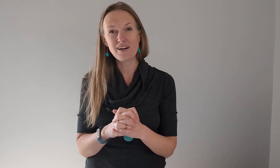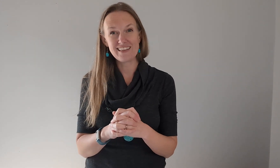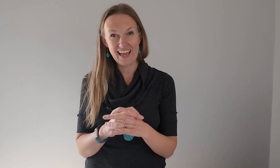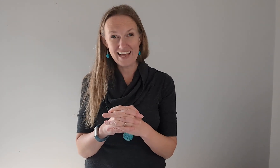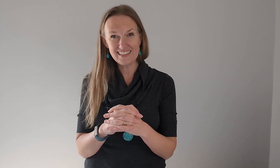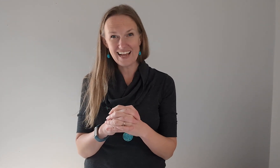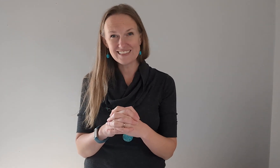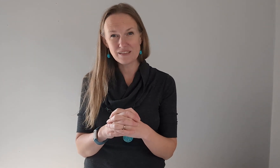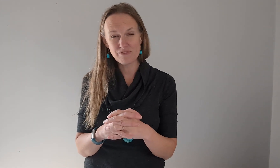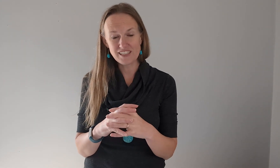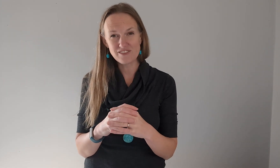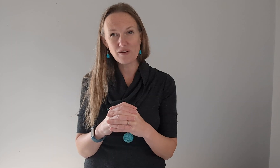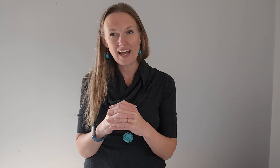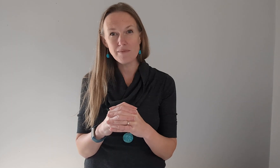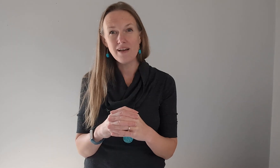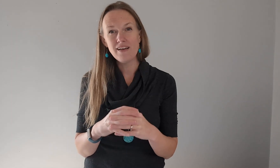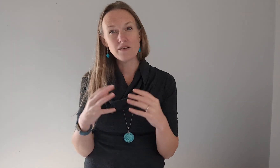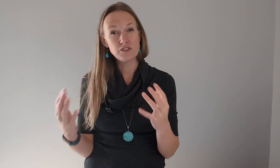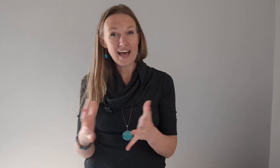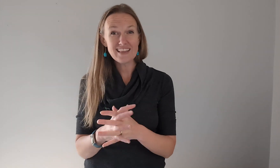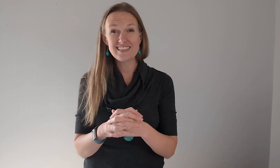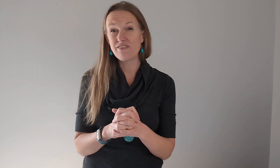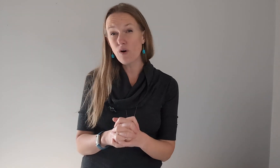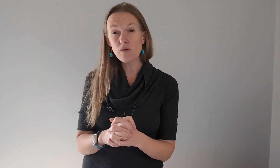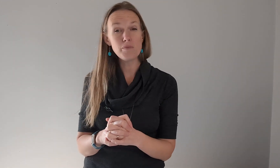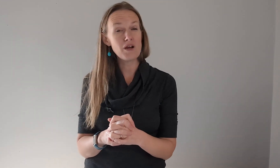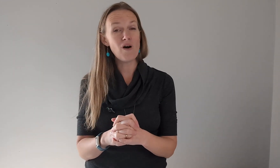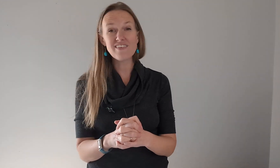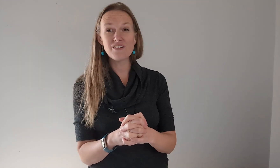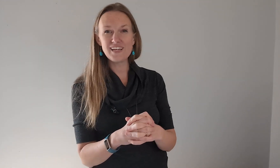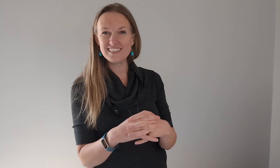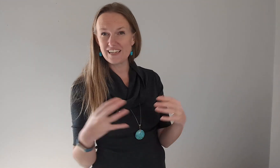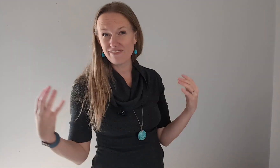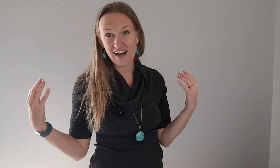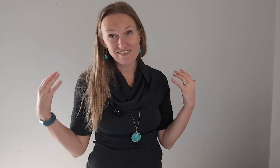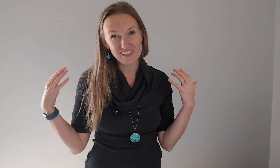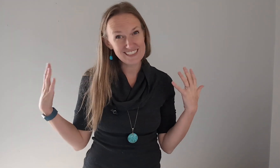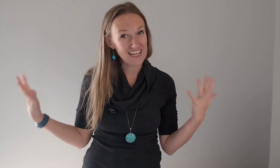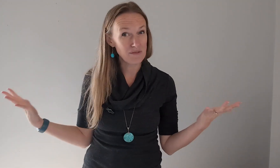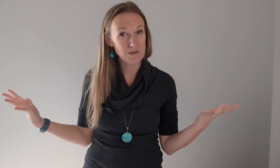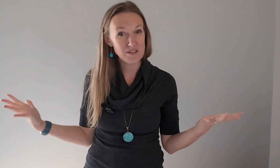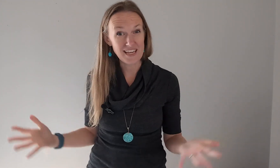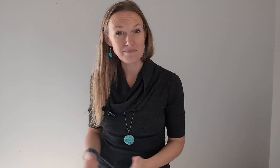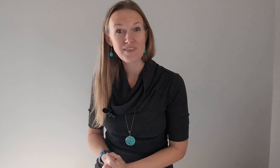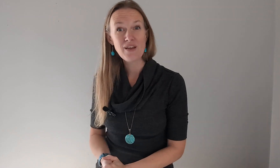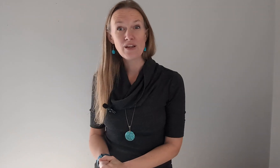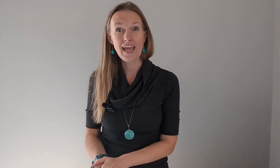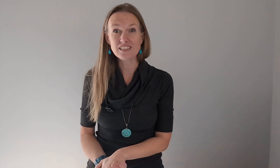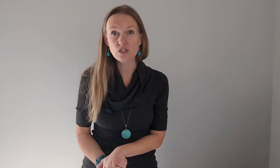at the end that has some fresh vocab. We'll do that. Day 4 will be a walkthrough. And day 5, we're going to sign with the music. Okay, so